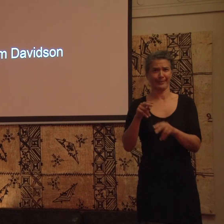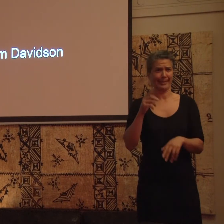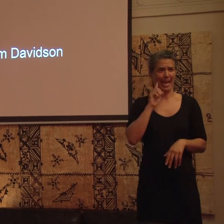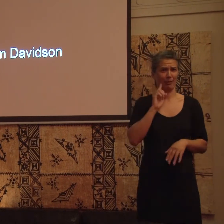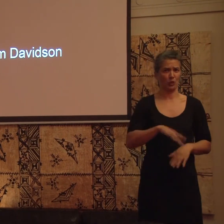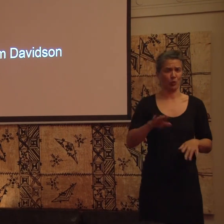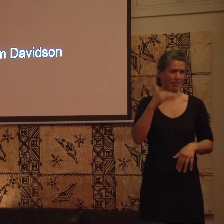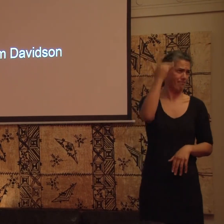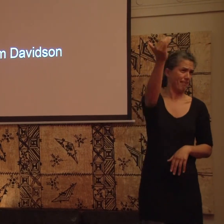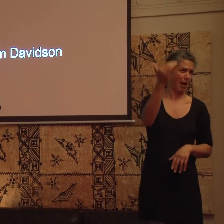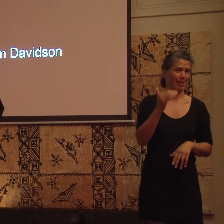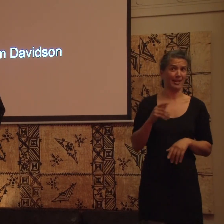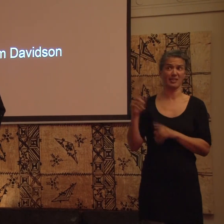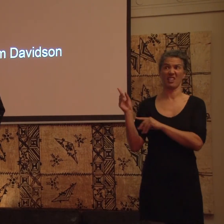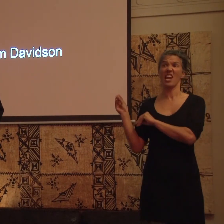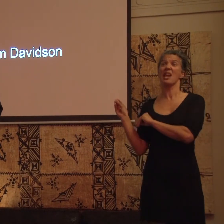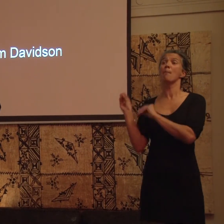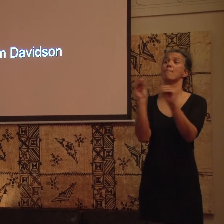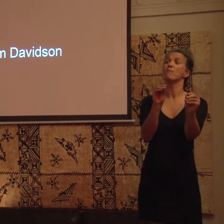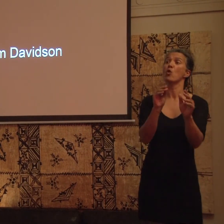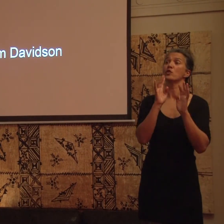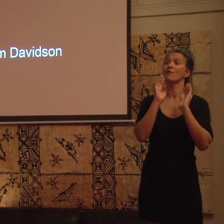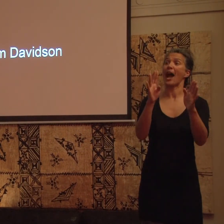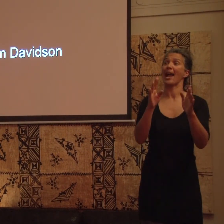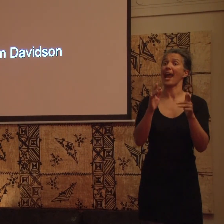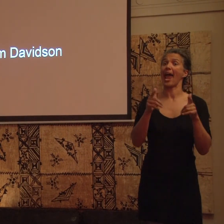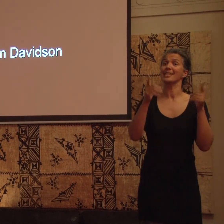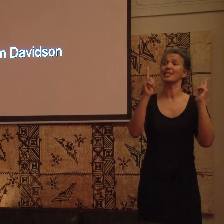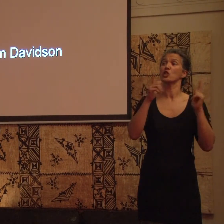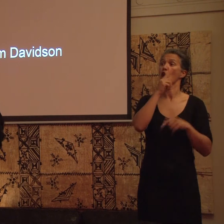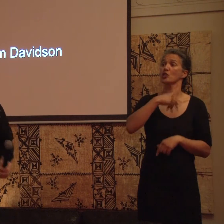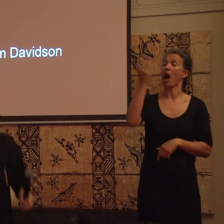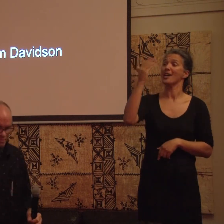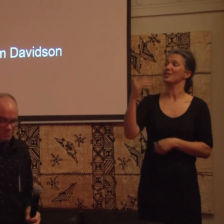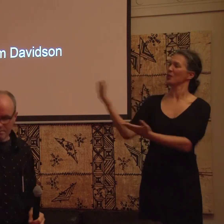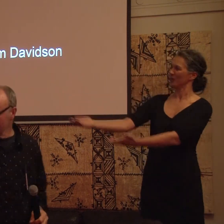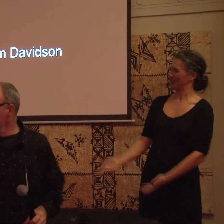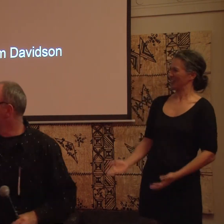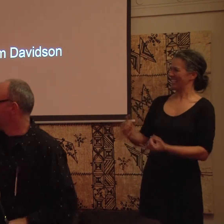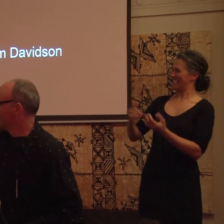Girls High School, after relocating to the winterless north, here is Sam Davidson.